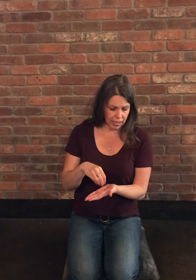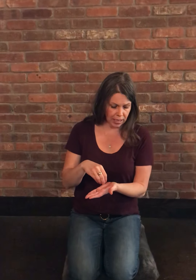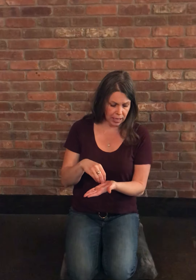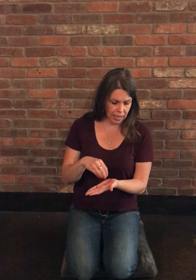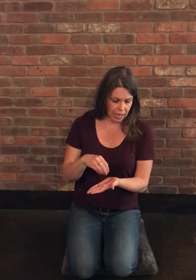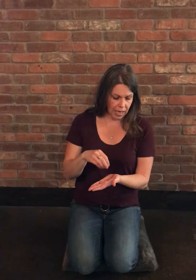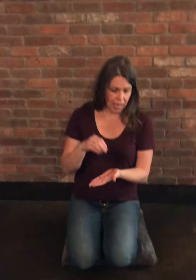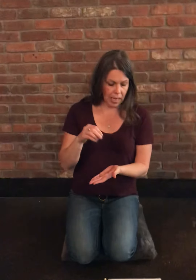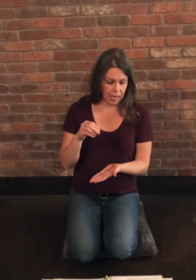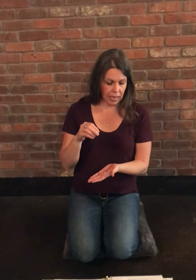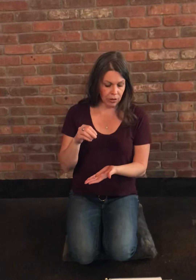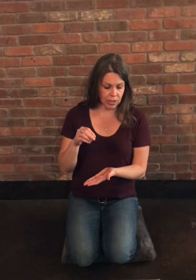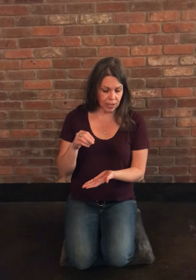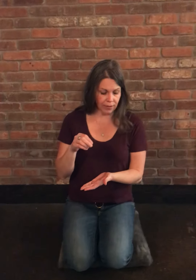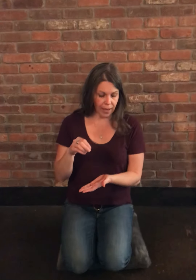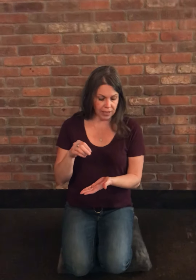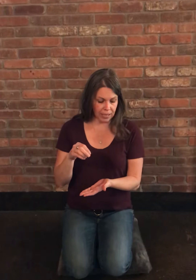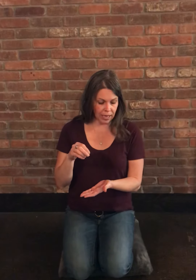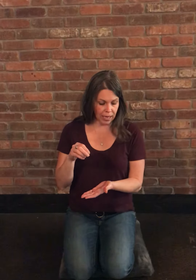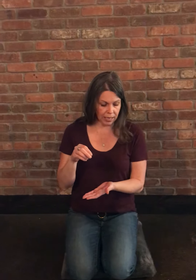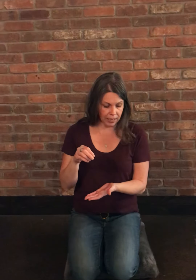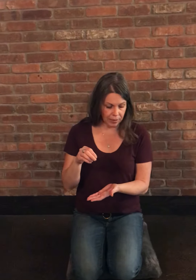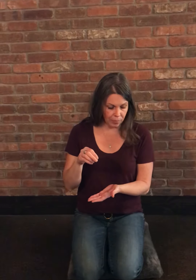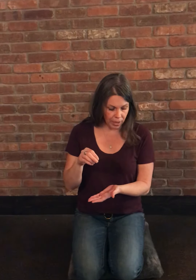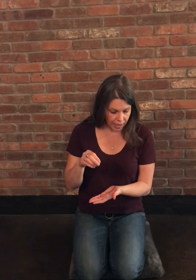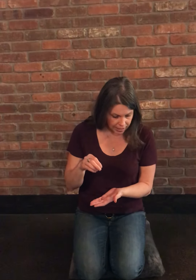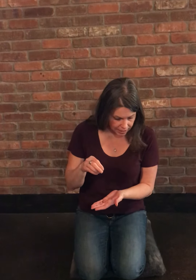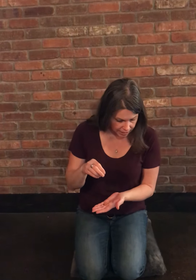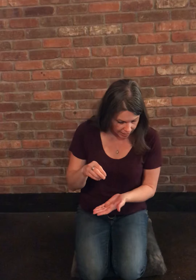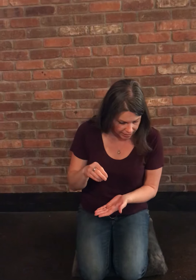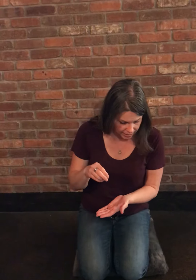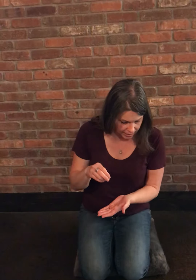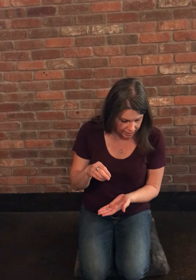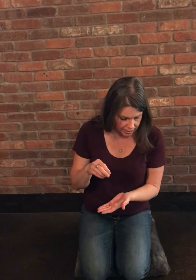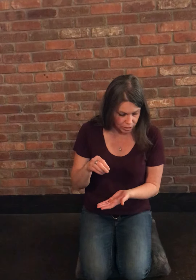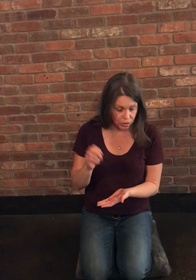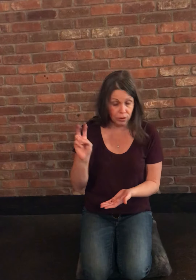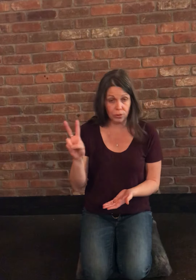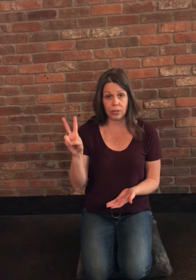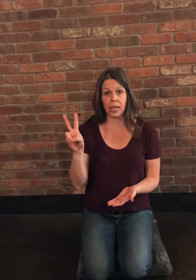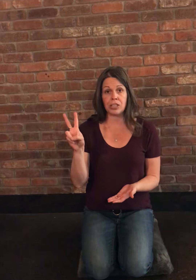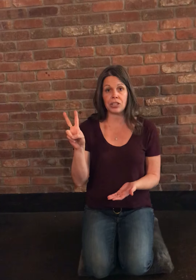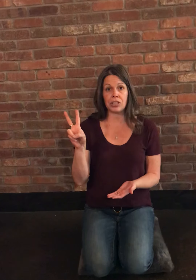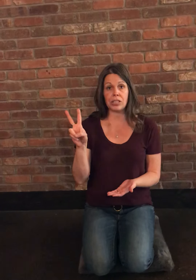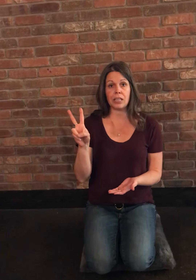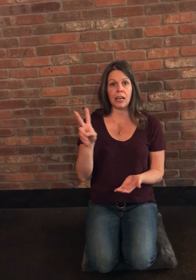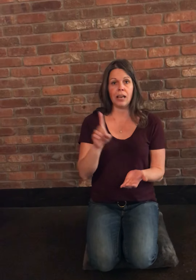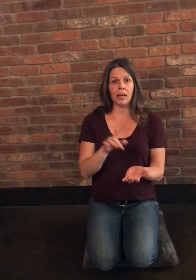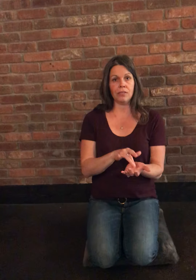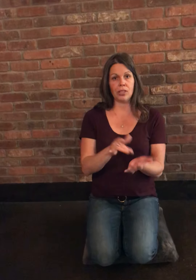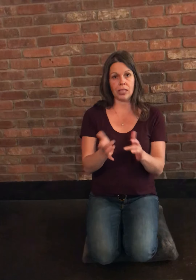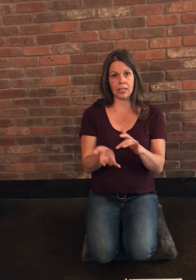1500. Council of Chalcedon met, they discussed the two natures of